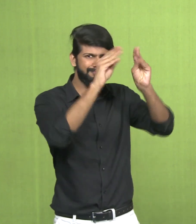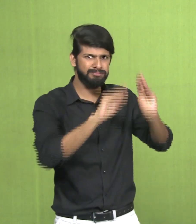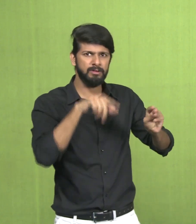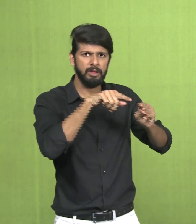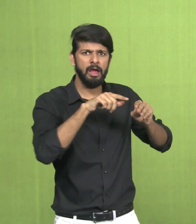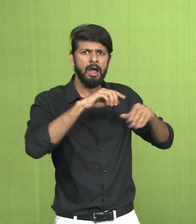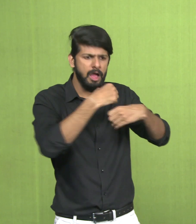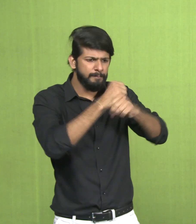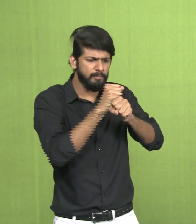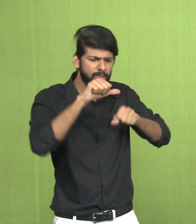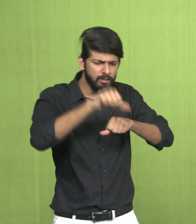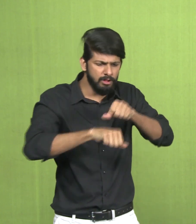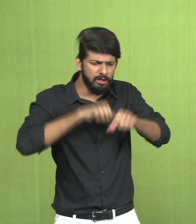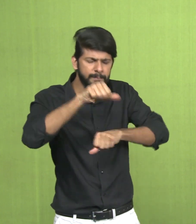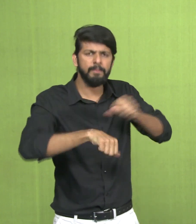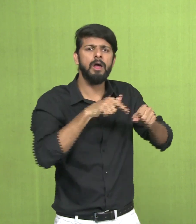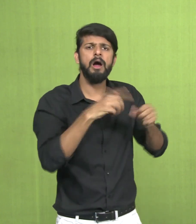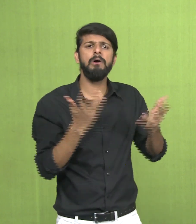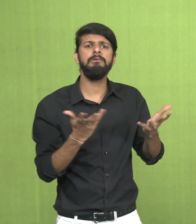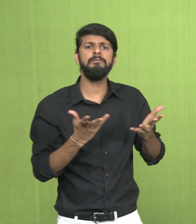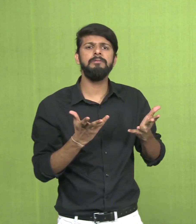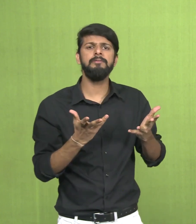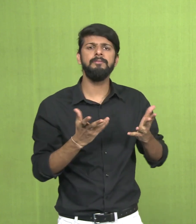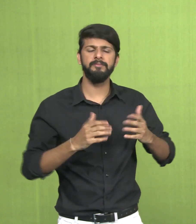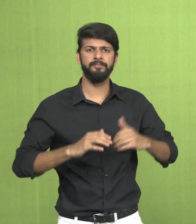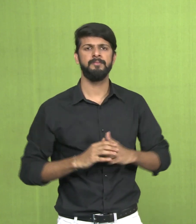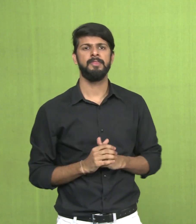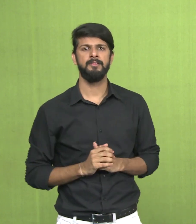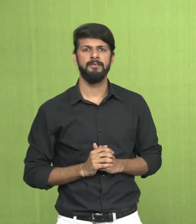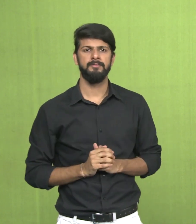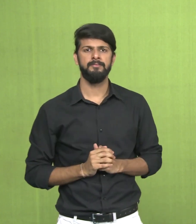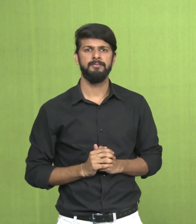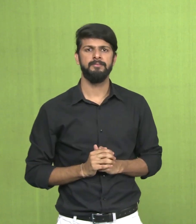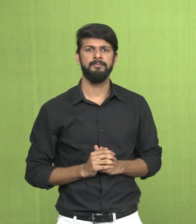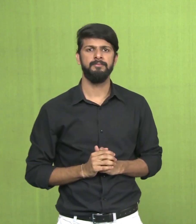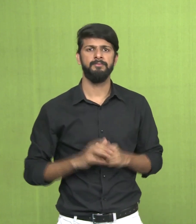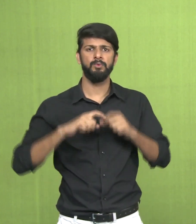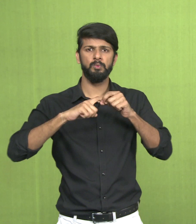What is the method used for making the Mother Goddess figurine?